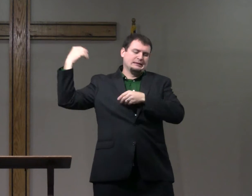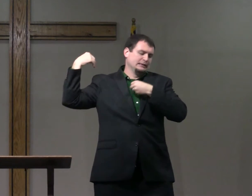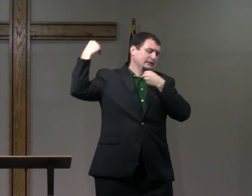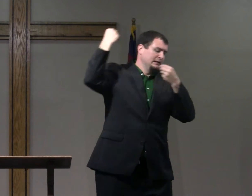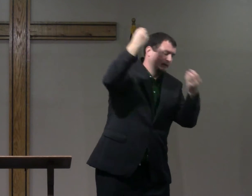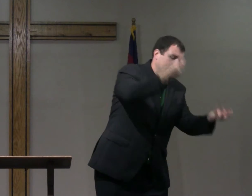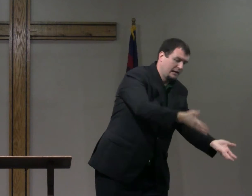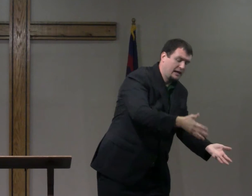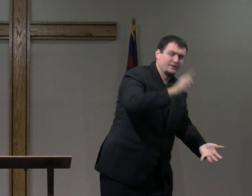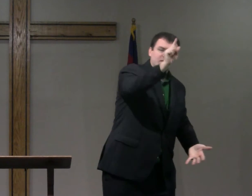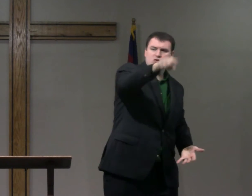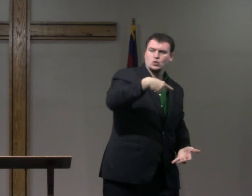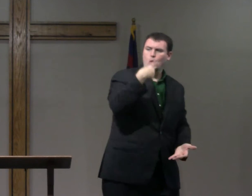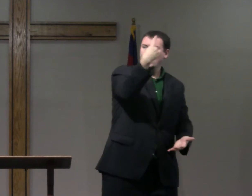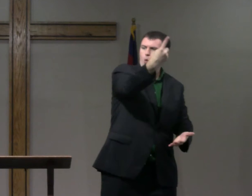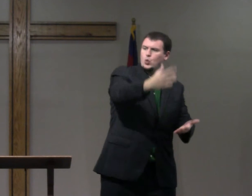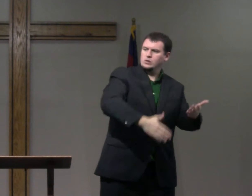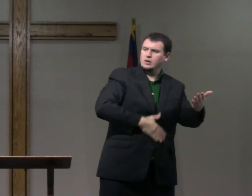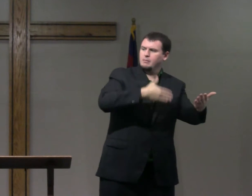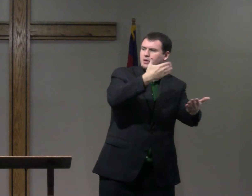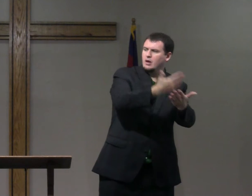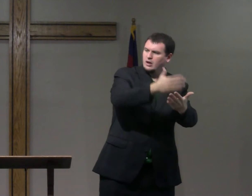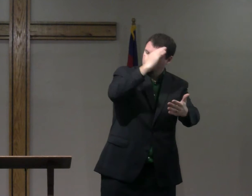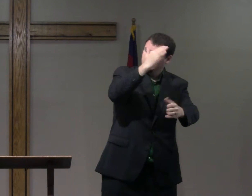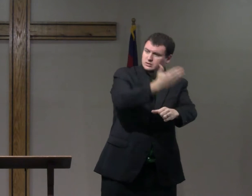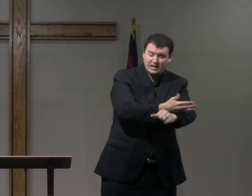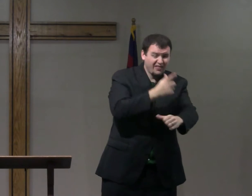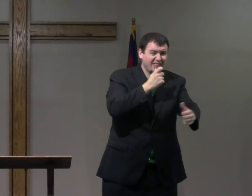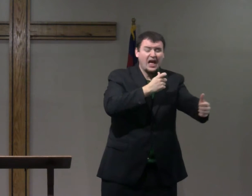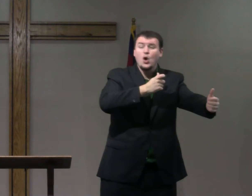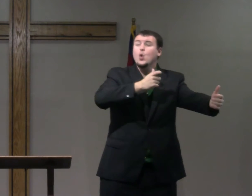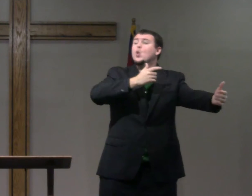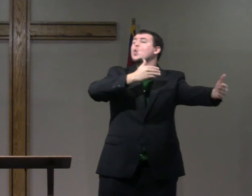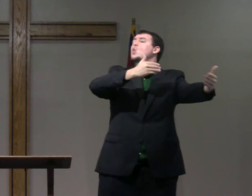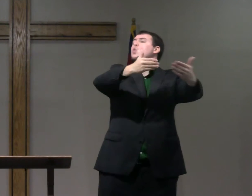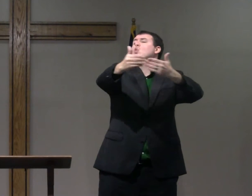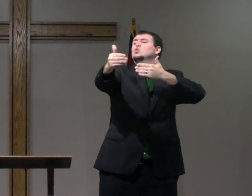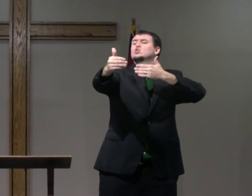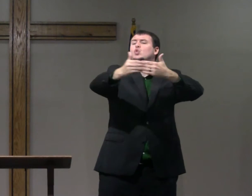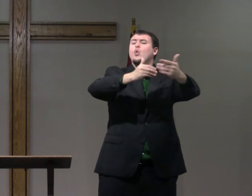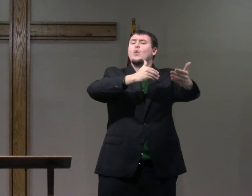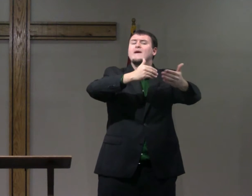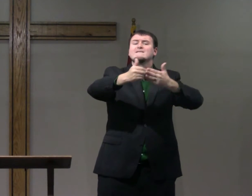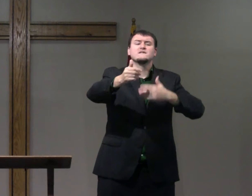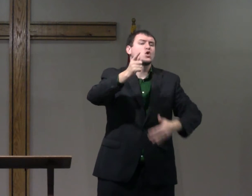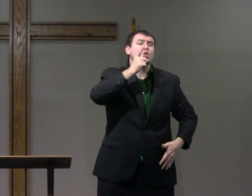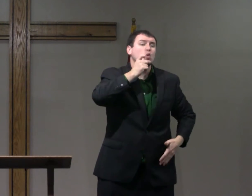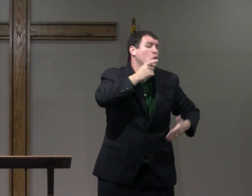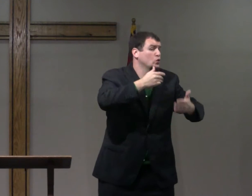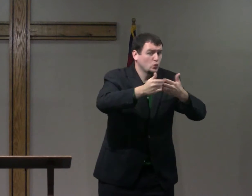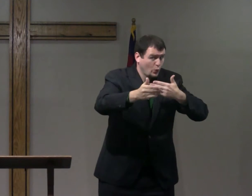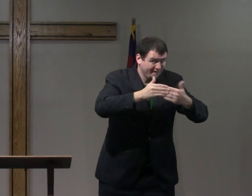that He gave His only begotten Son, that whosoever